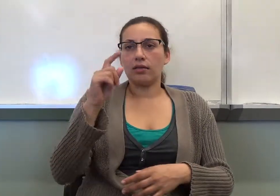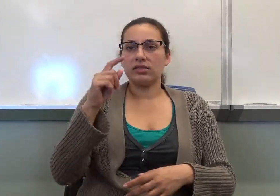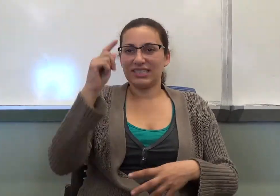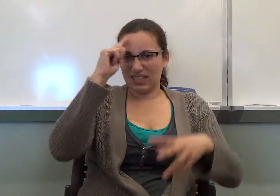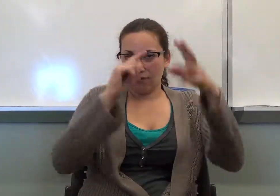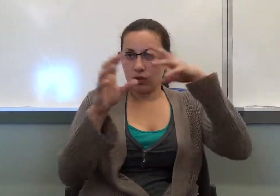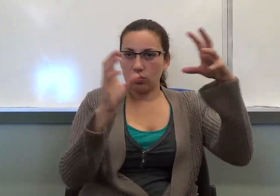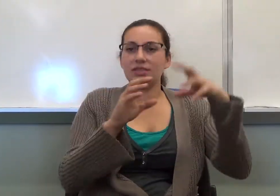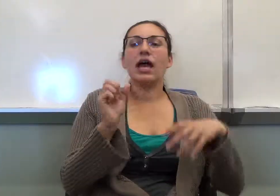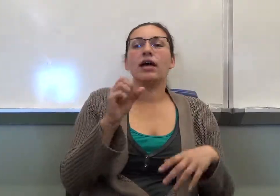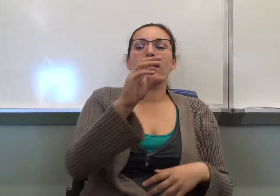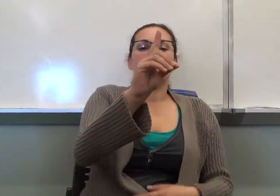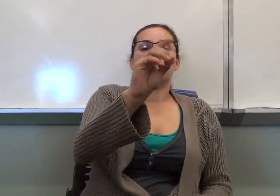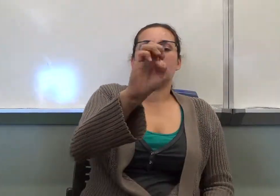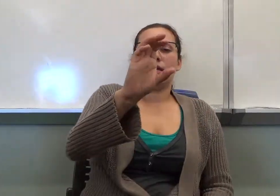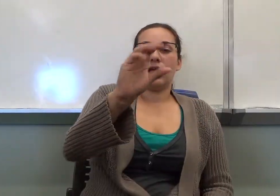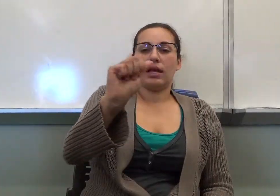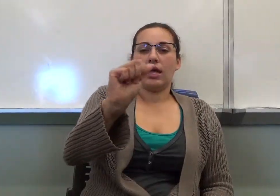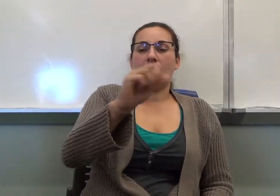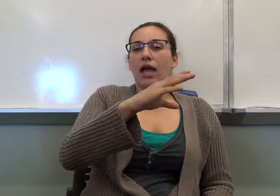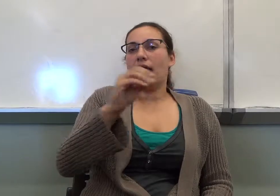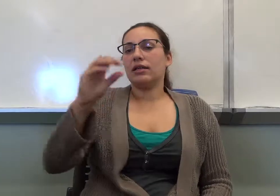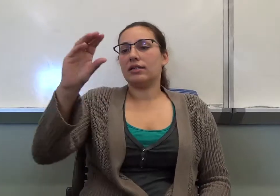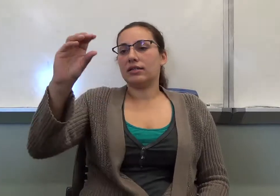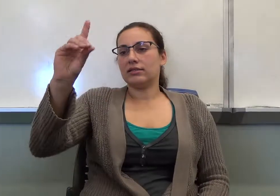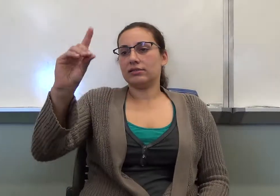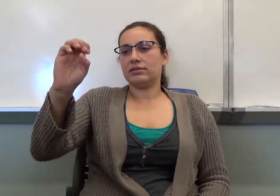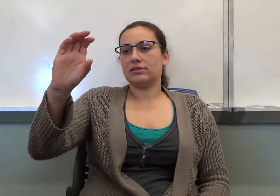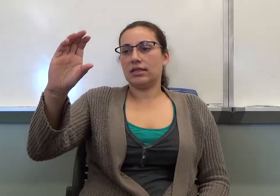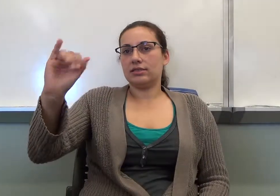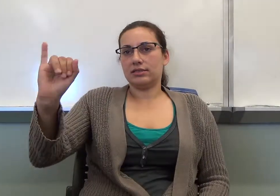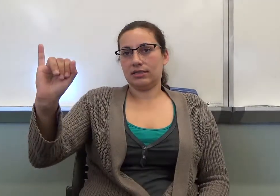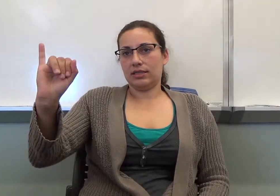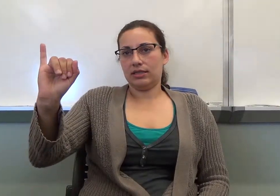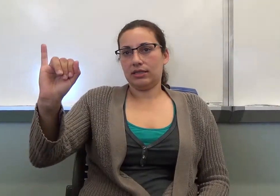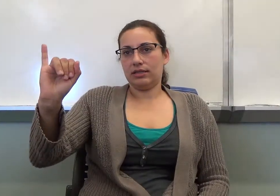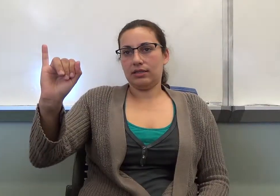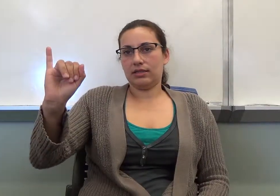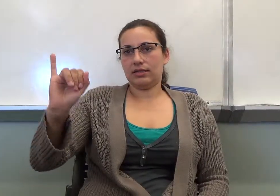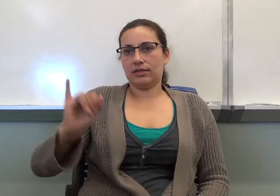is DAM. This is DM.